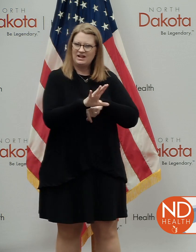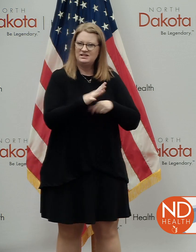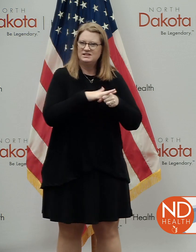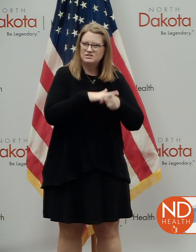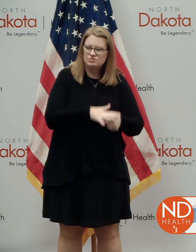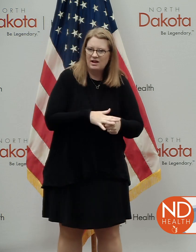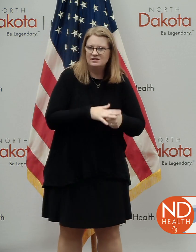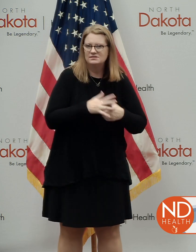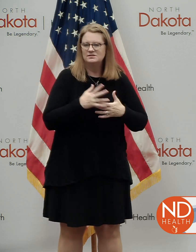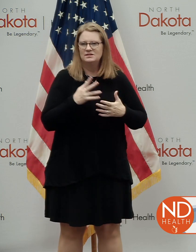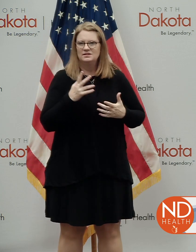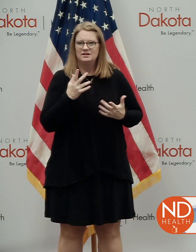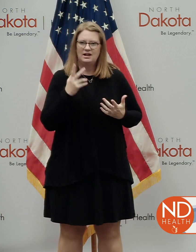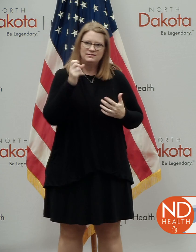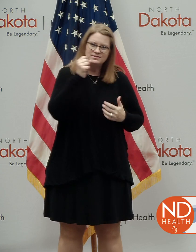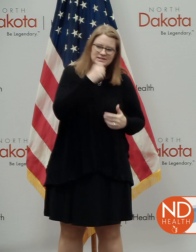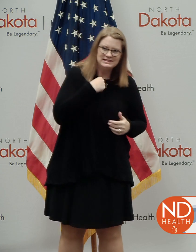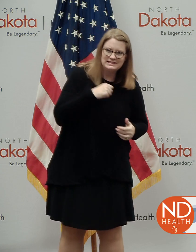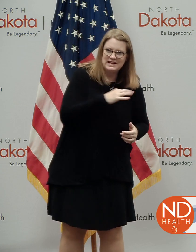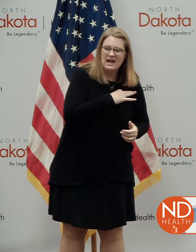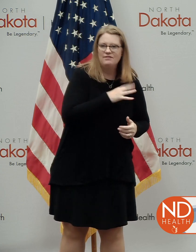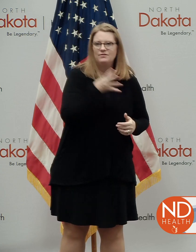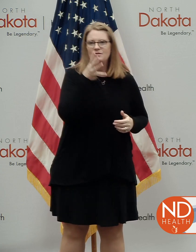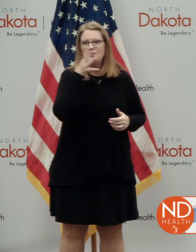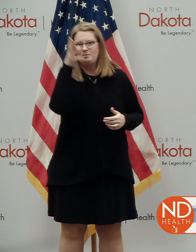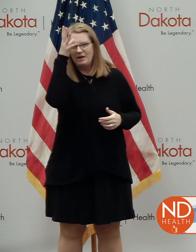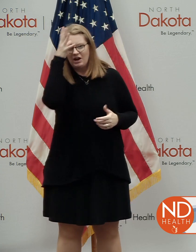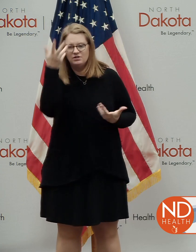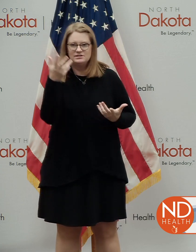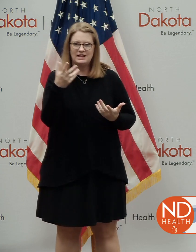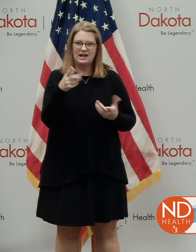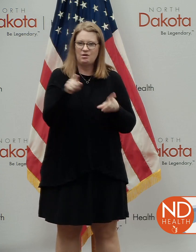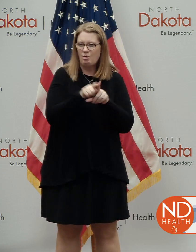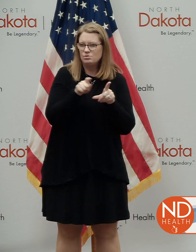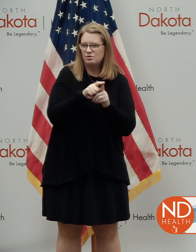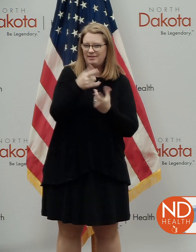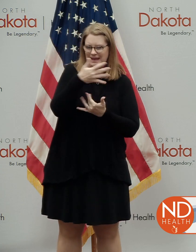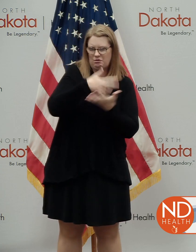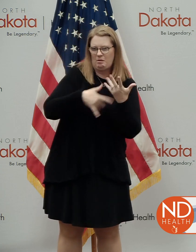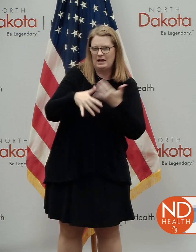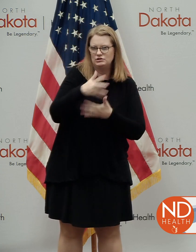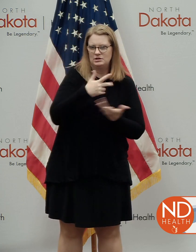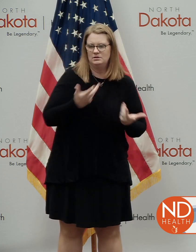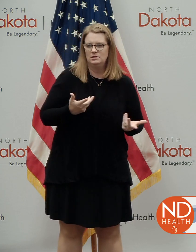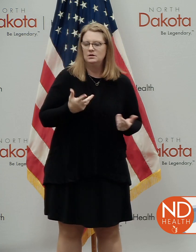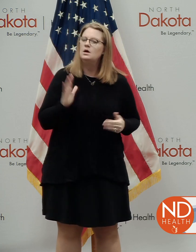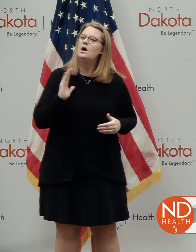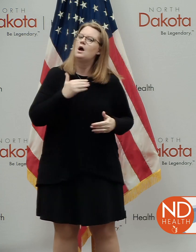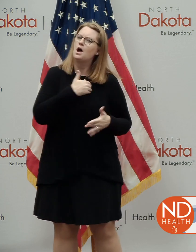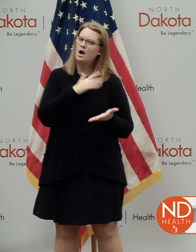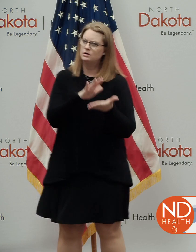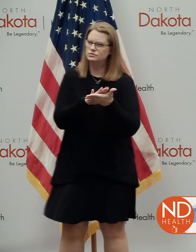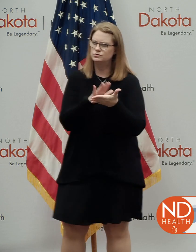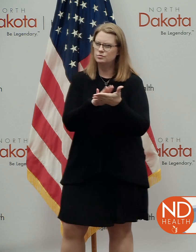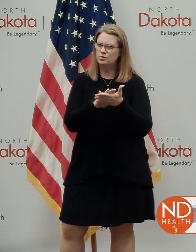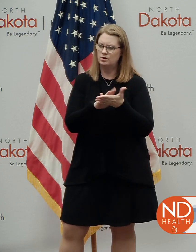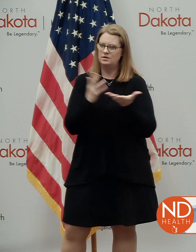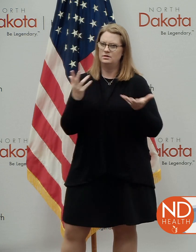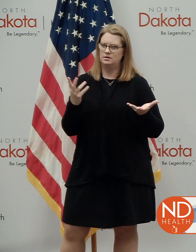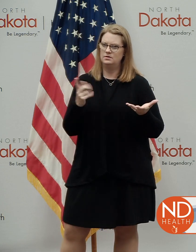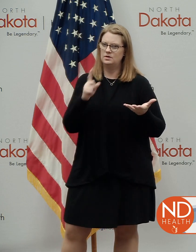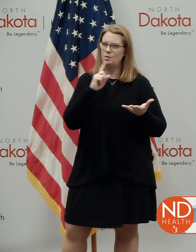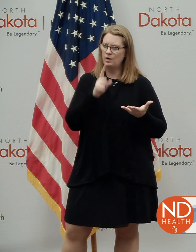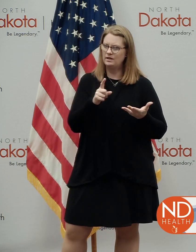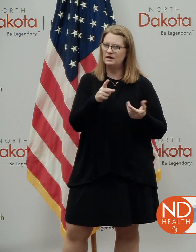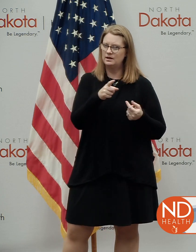students, our staff, our parents, and the interaction between all three of those. Our school has a lot of legs on